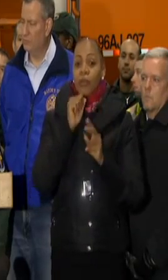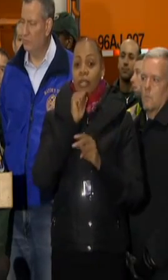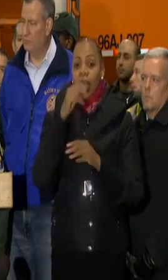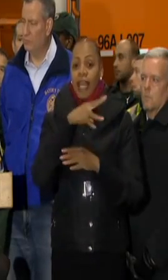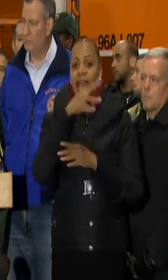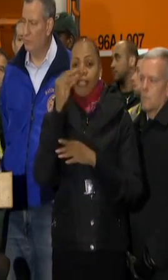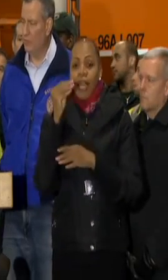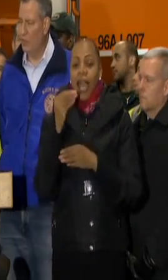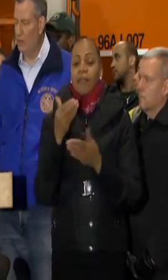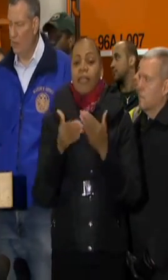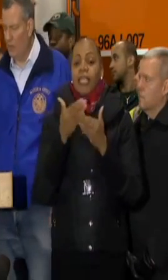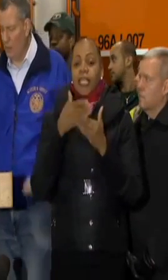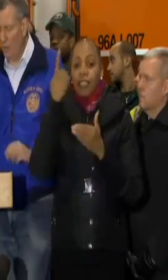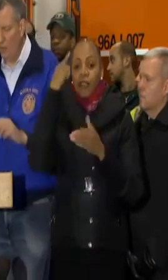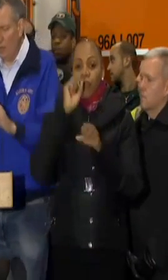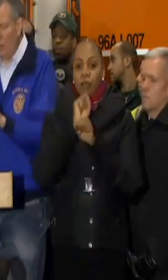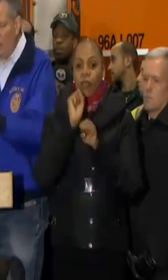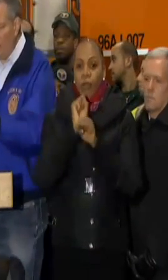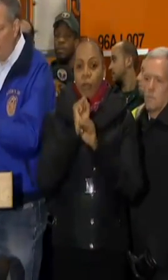women behind me today.